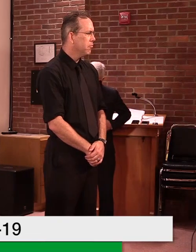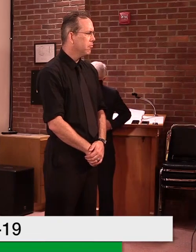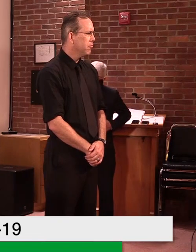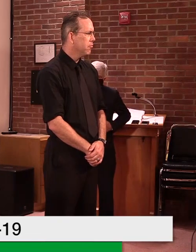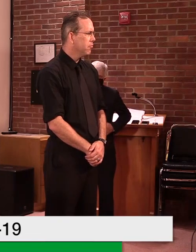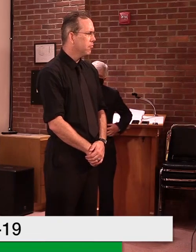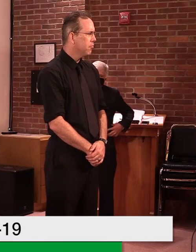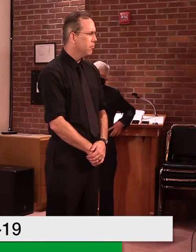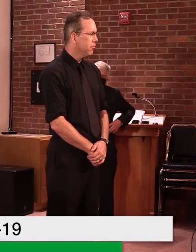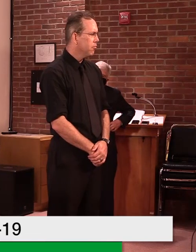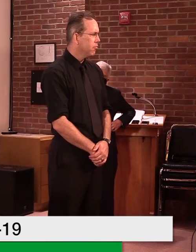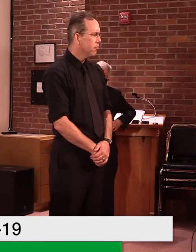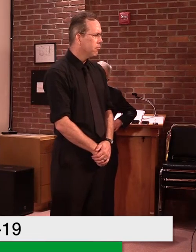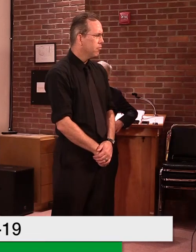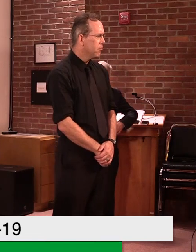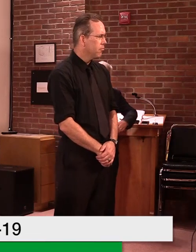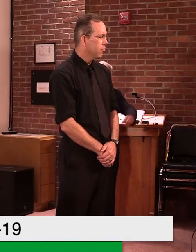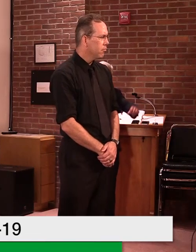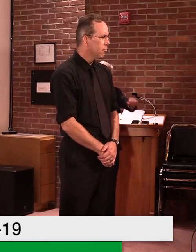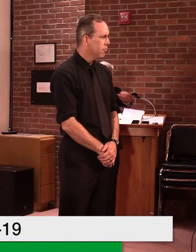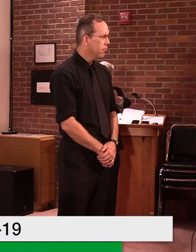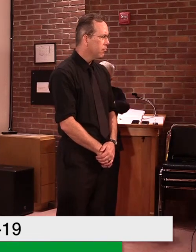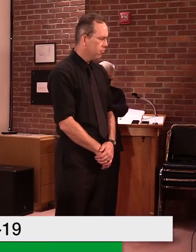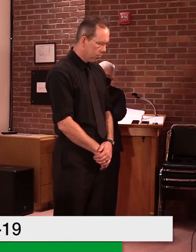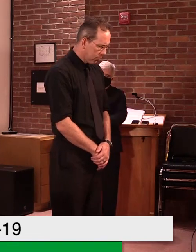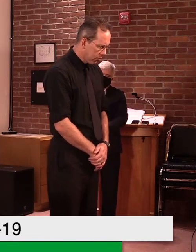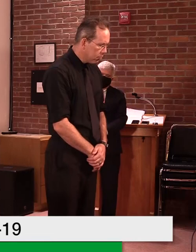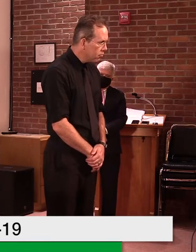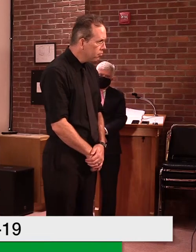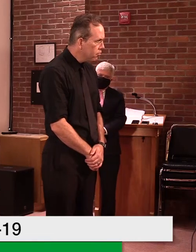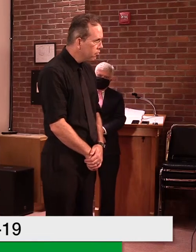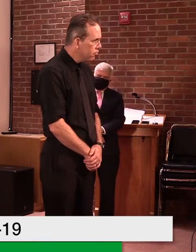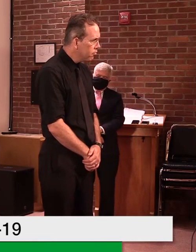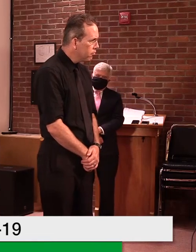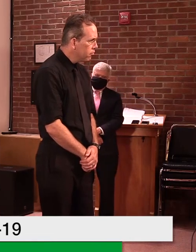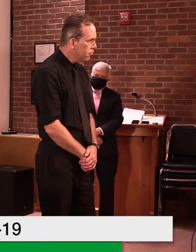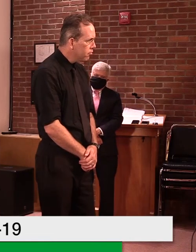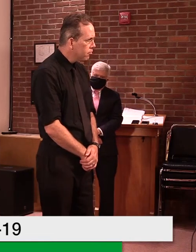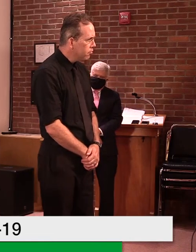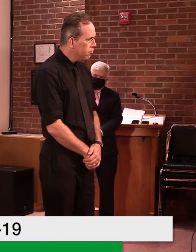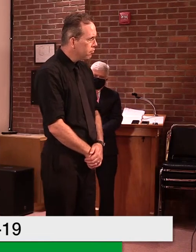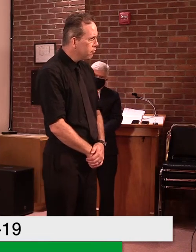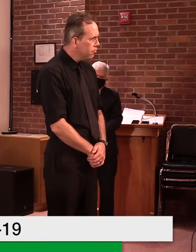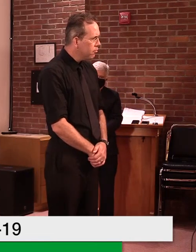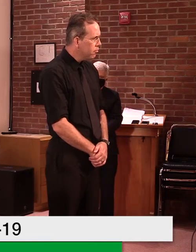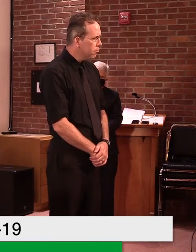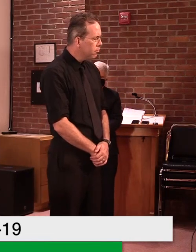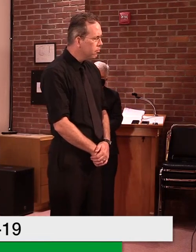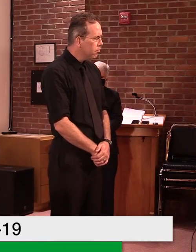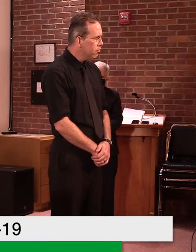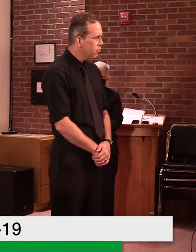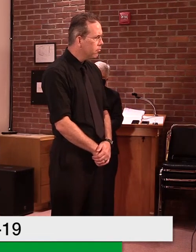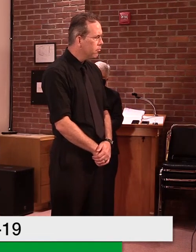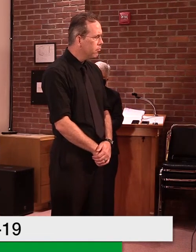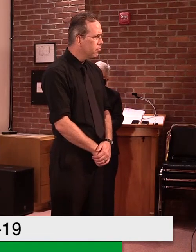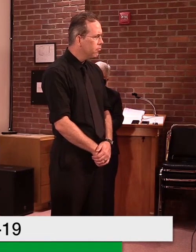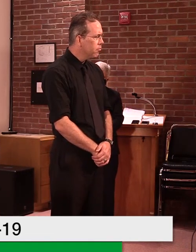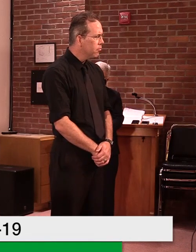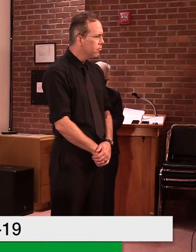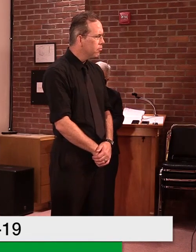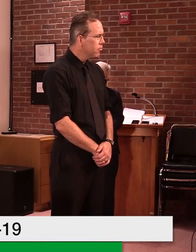But we've also noticed that some cases do not appear to have been